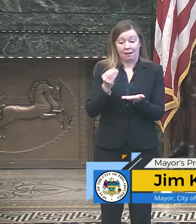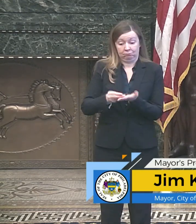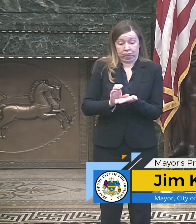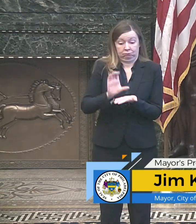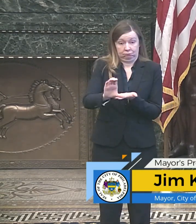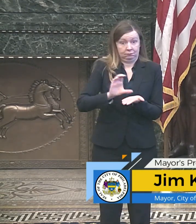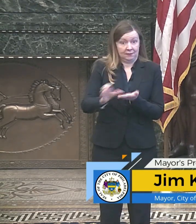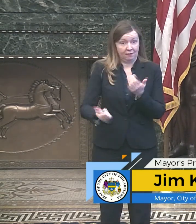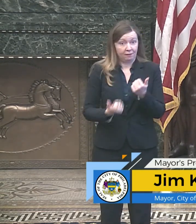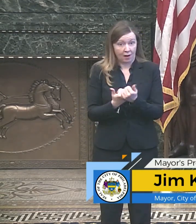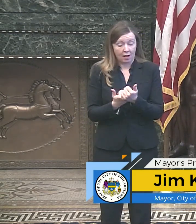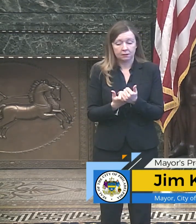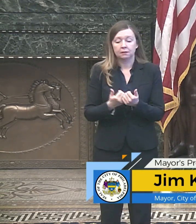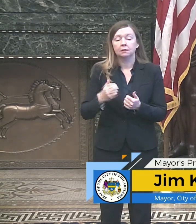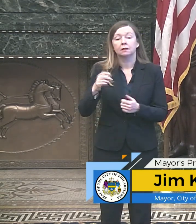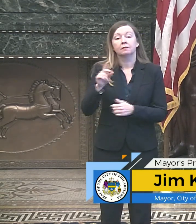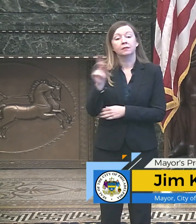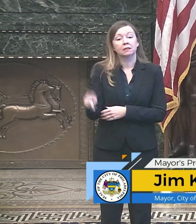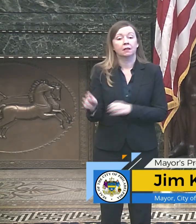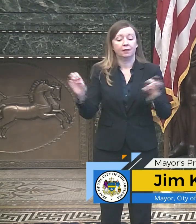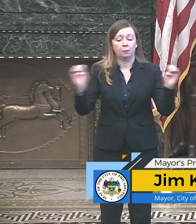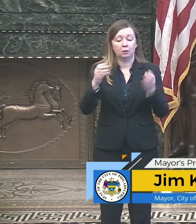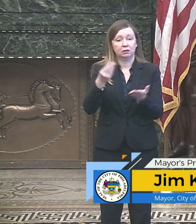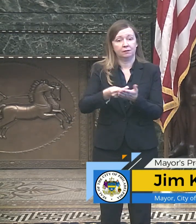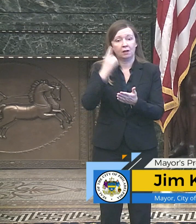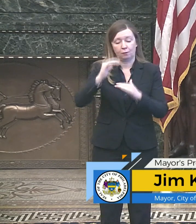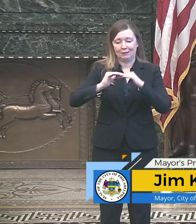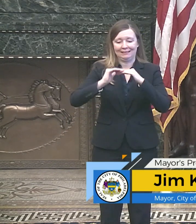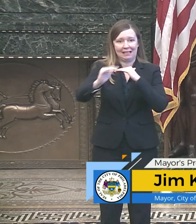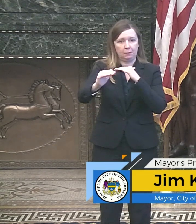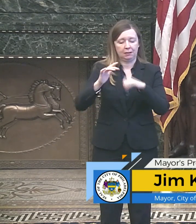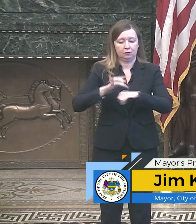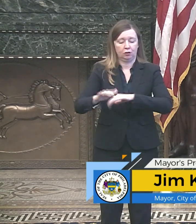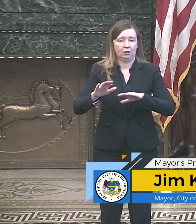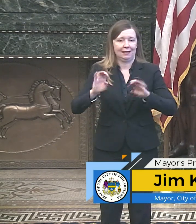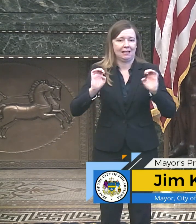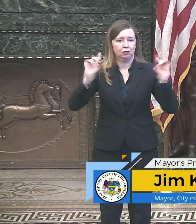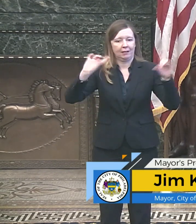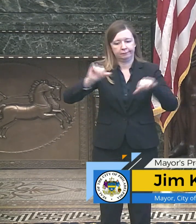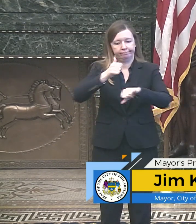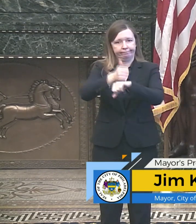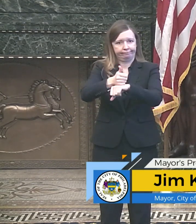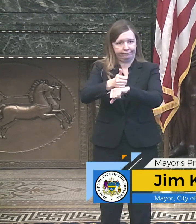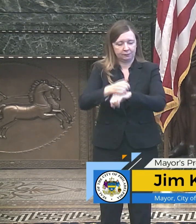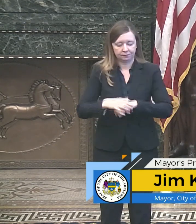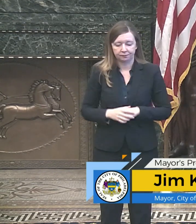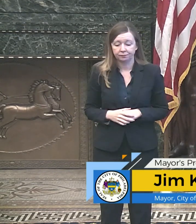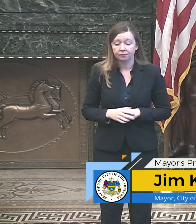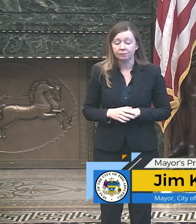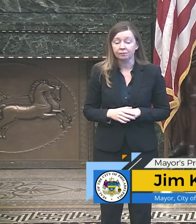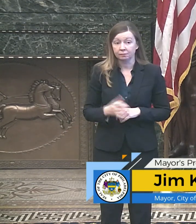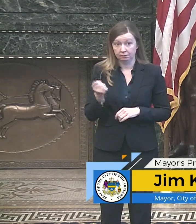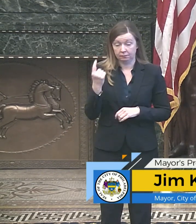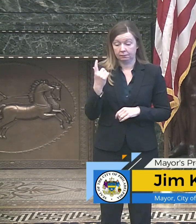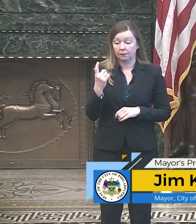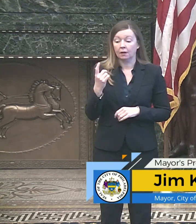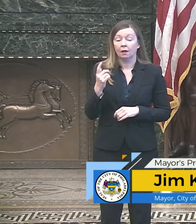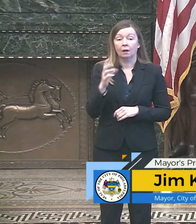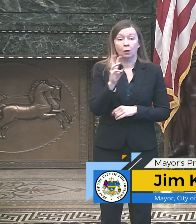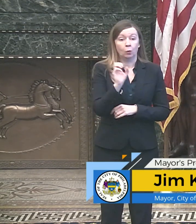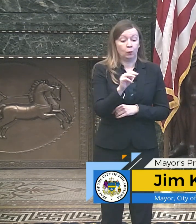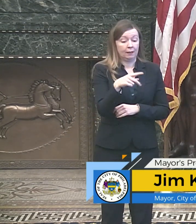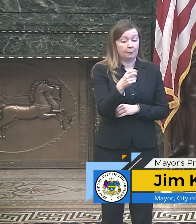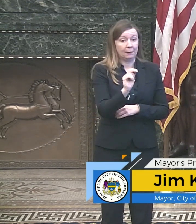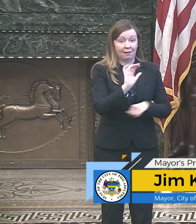just launched the Philadelphia Emergency Fund for Stabilization of Early Education, a $5 million grant from the William